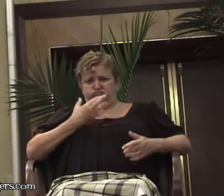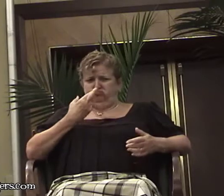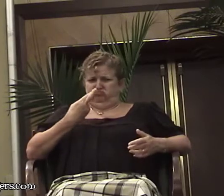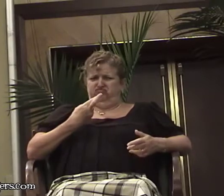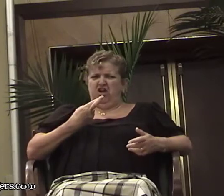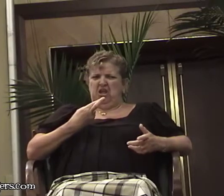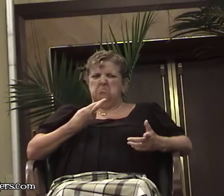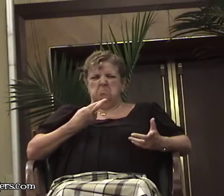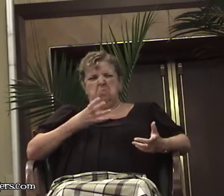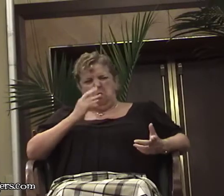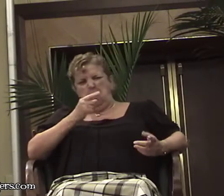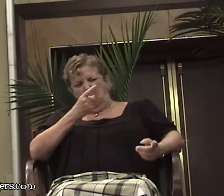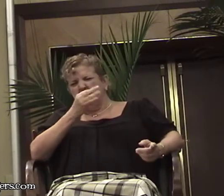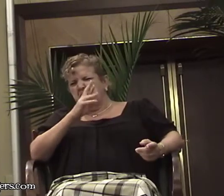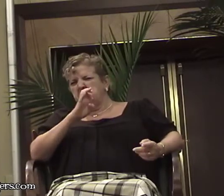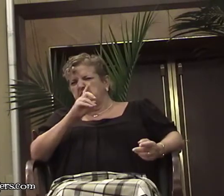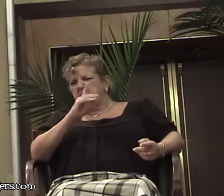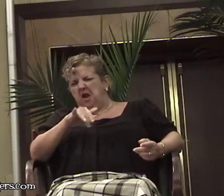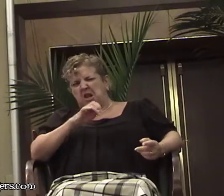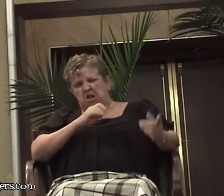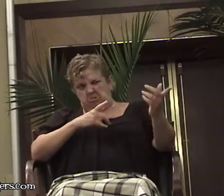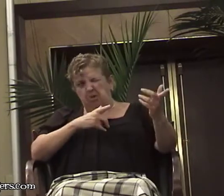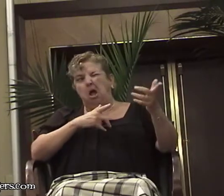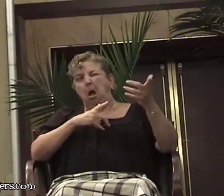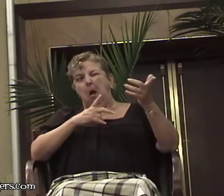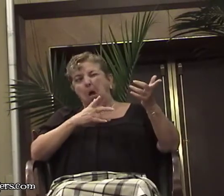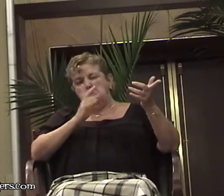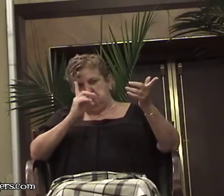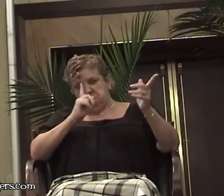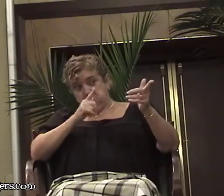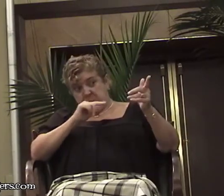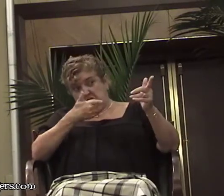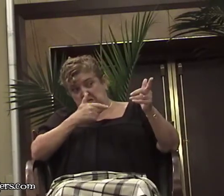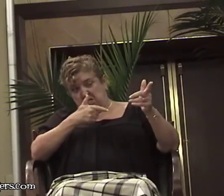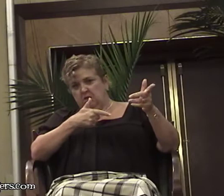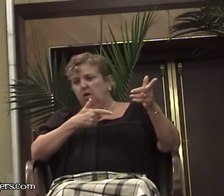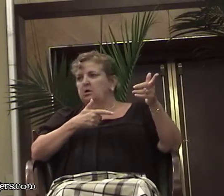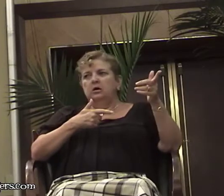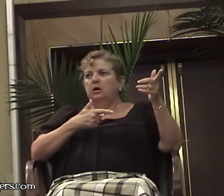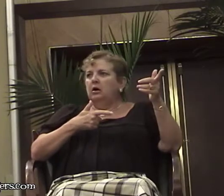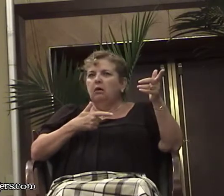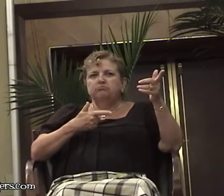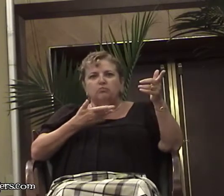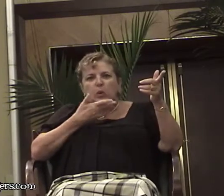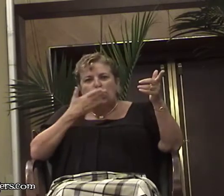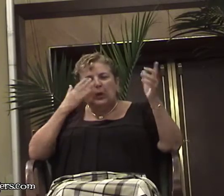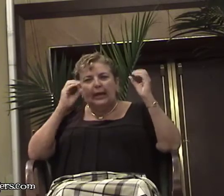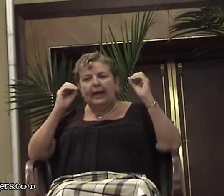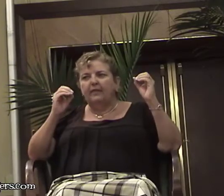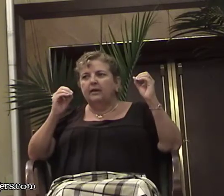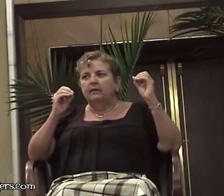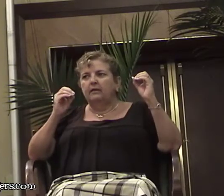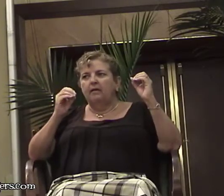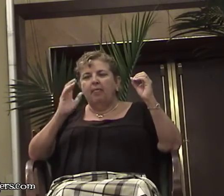like I'm going into fits, right? Like, he doesn't have my back. Now, which he broke the rule. See, I grew